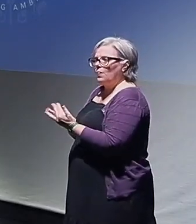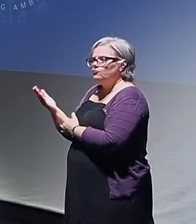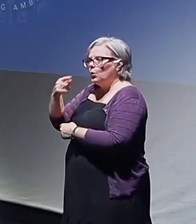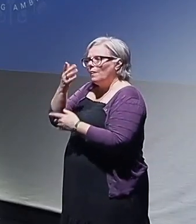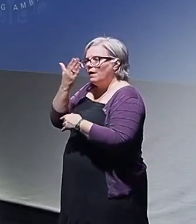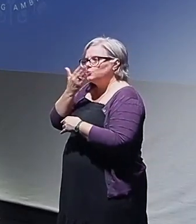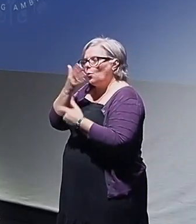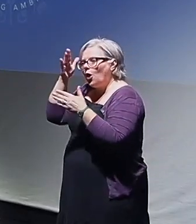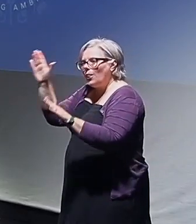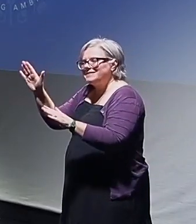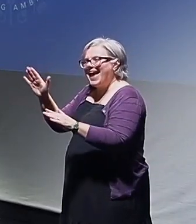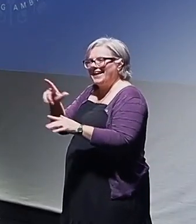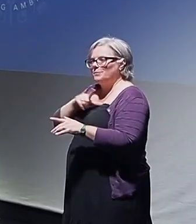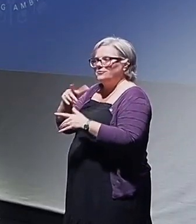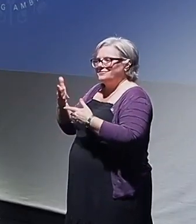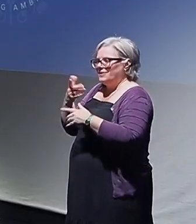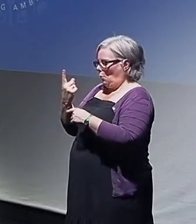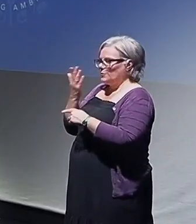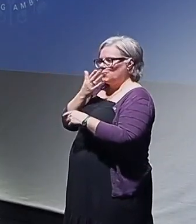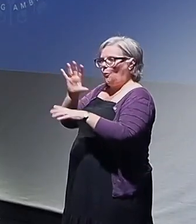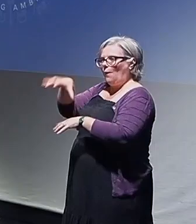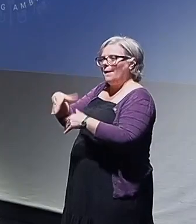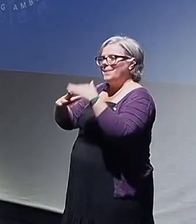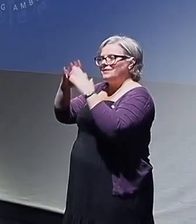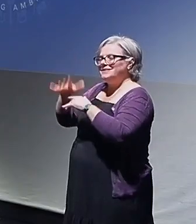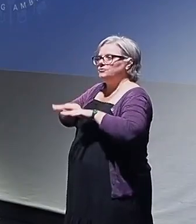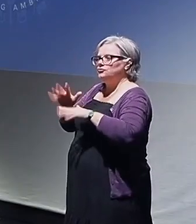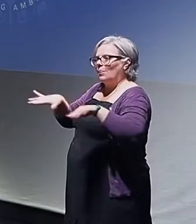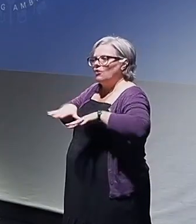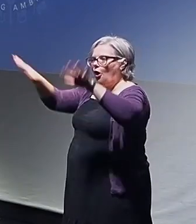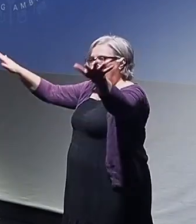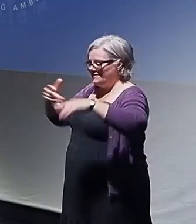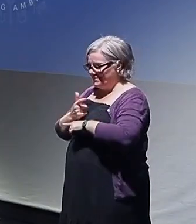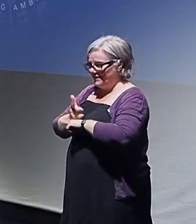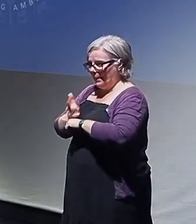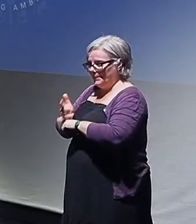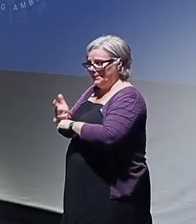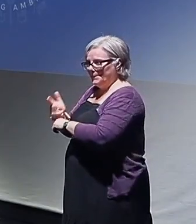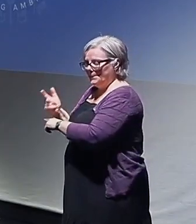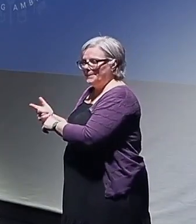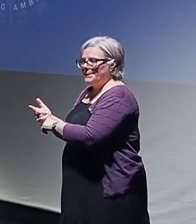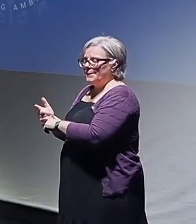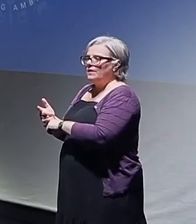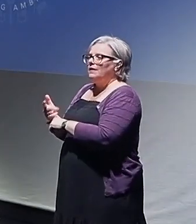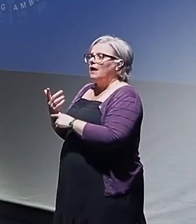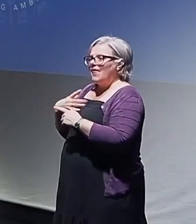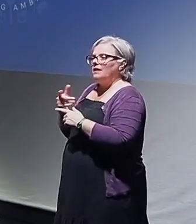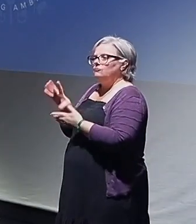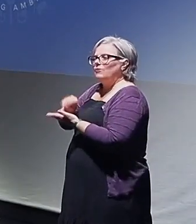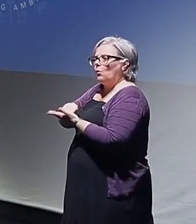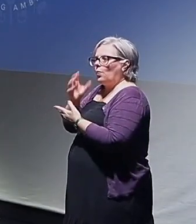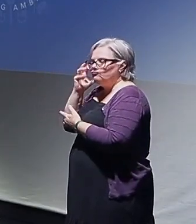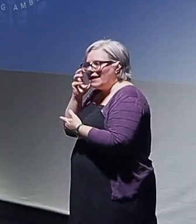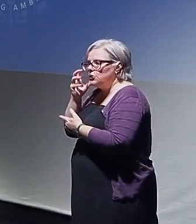a school, because obviously all the kids aren't there. And then we sort of finished the play, did the radio recording, did the film, and then went off and did